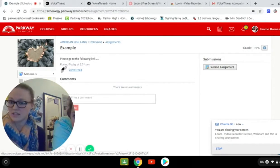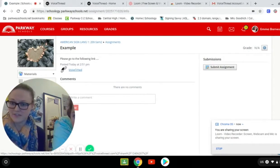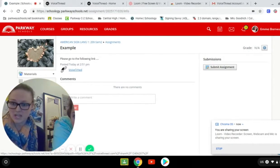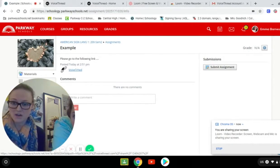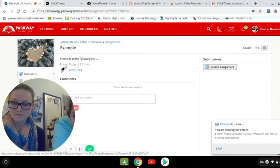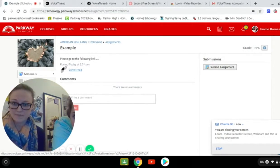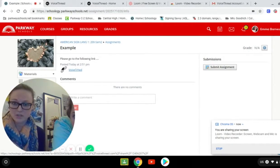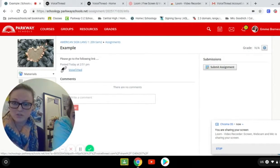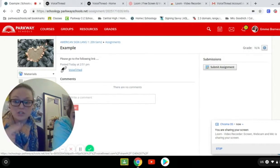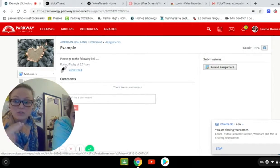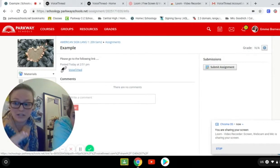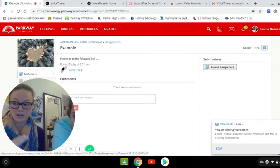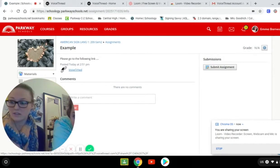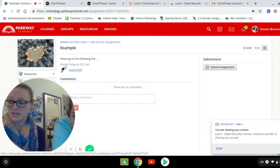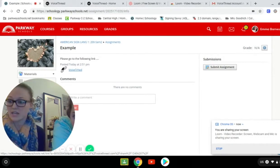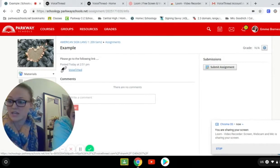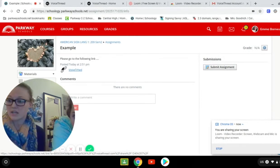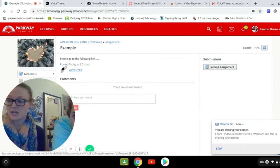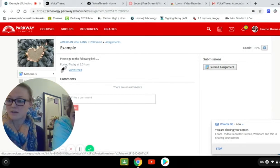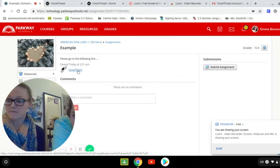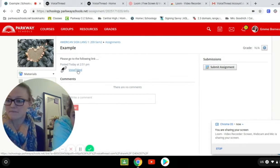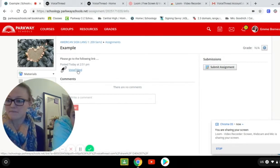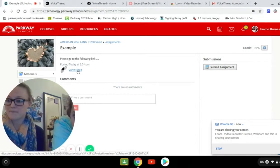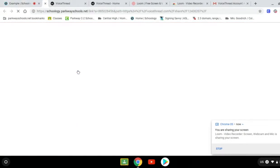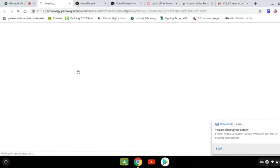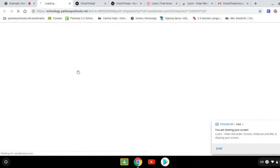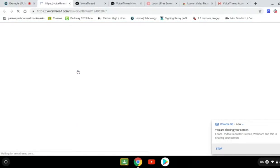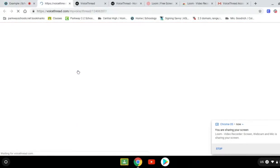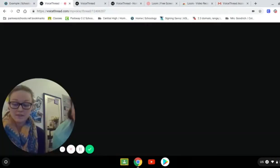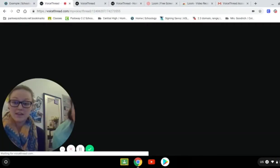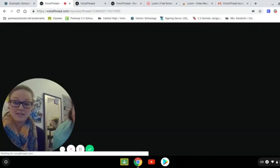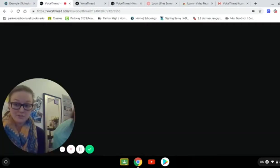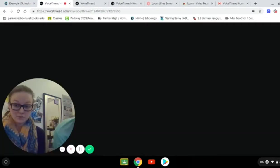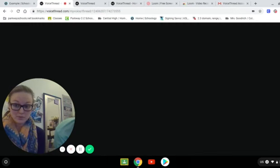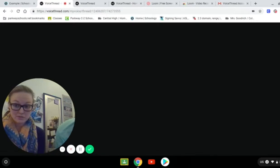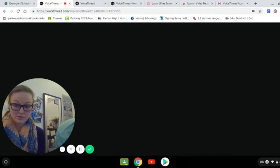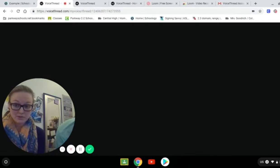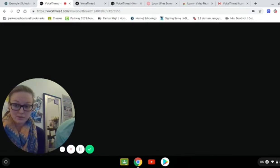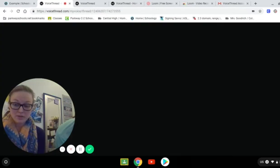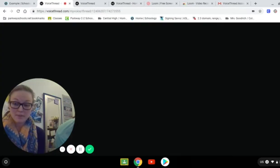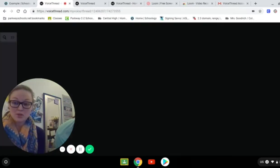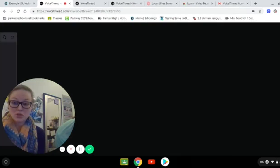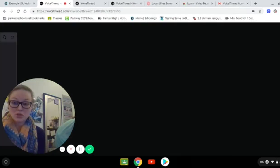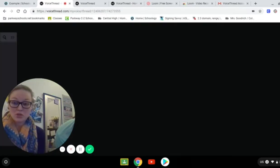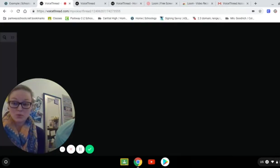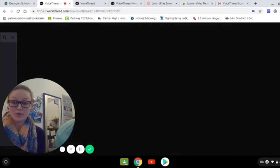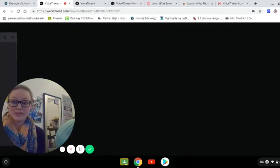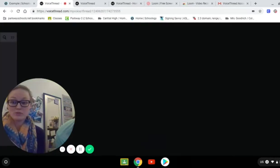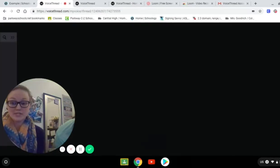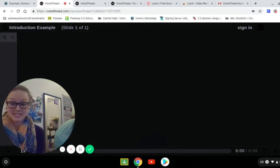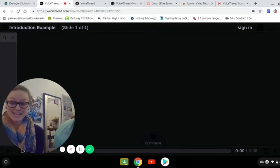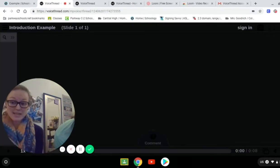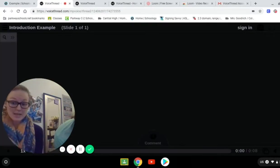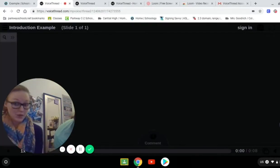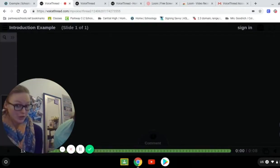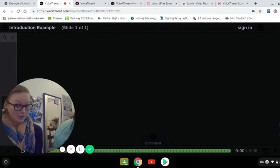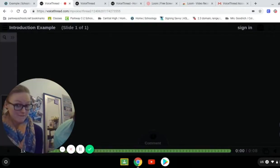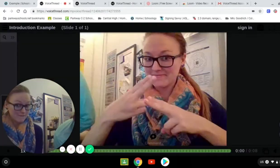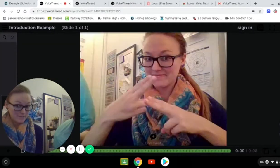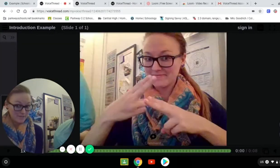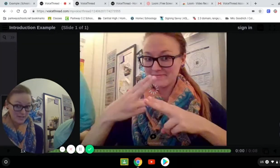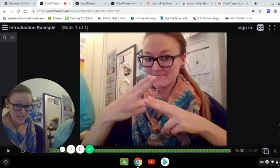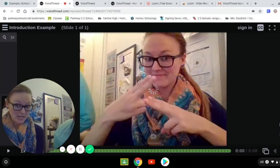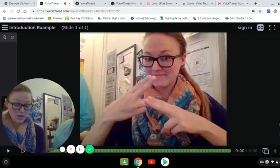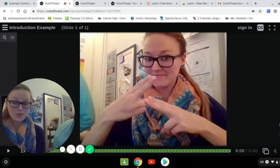do in this video. So then you click on the link, and this is what is going to pull up. You are going to see the current